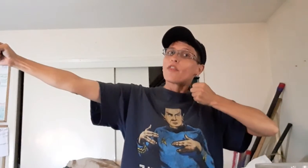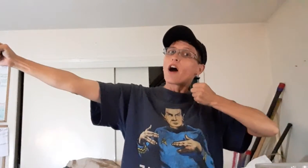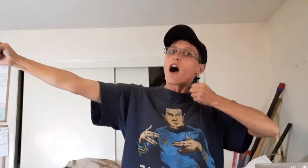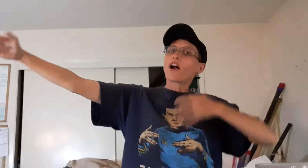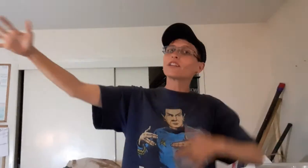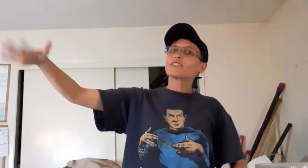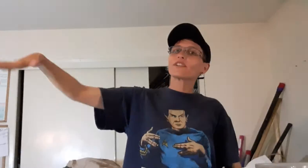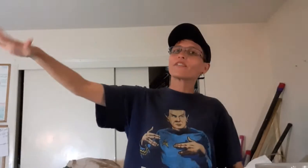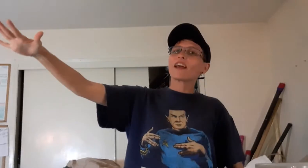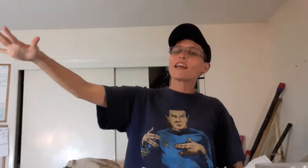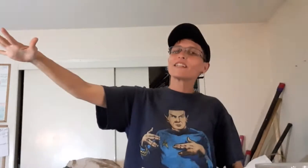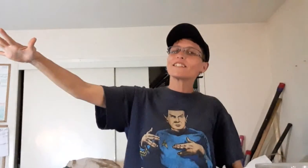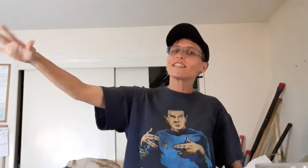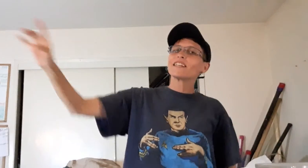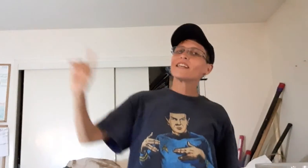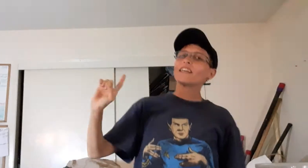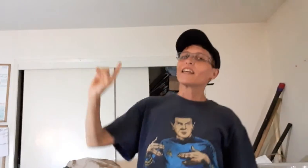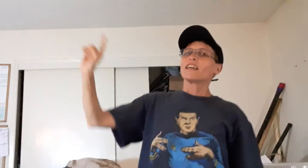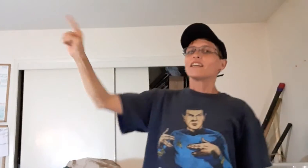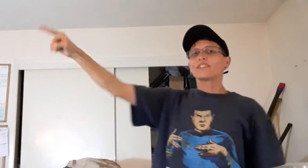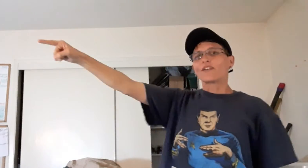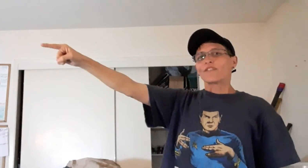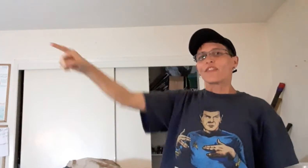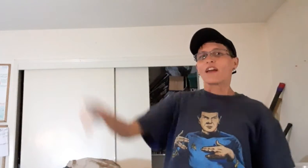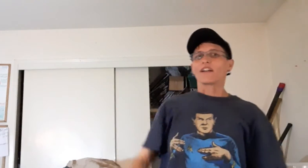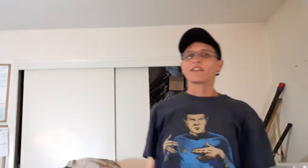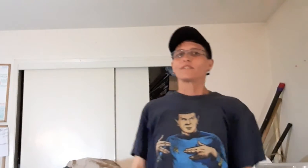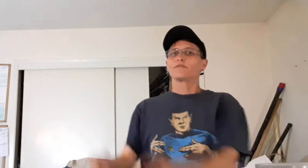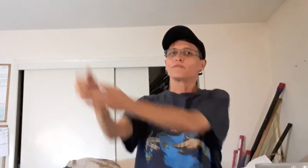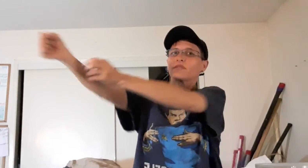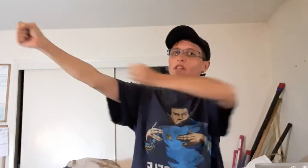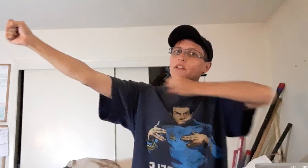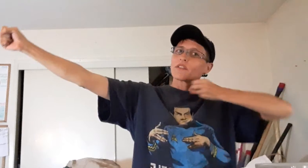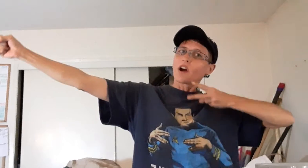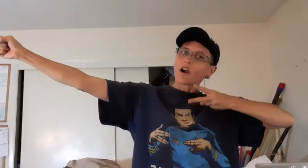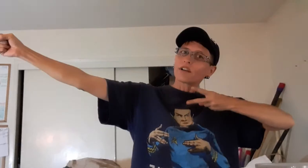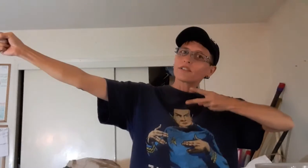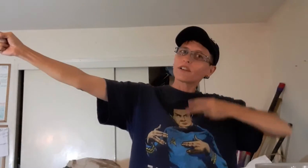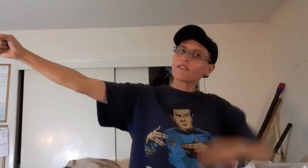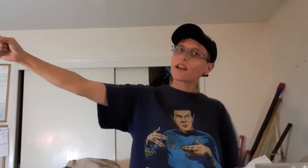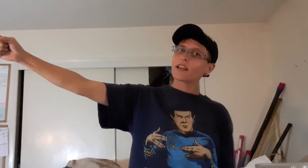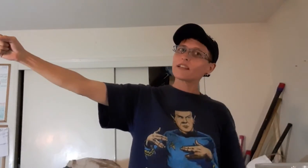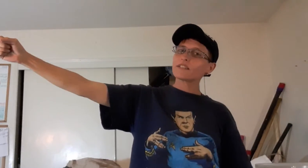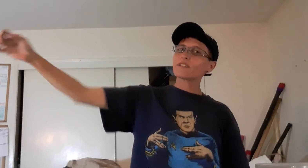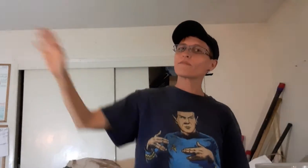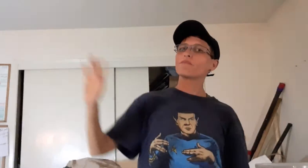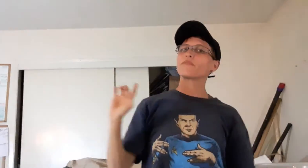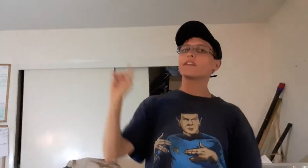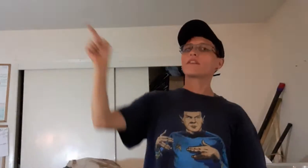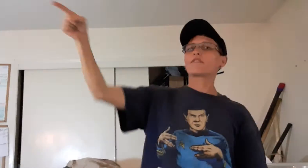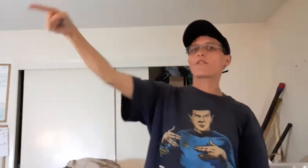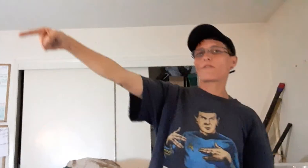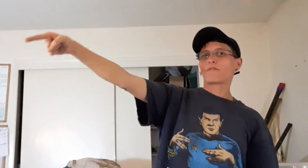The archery range is over there. The archery range, it's over